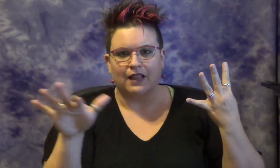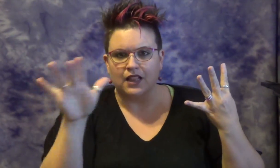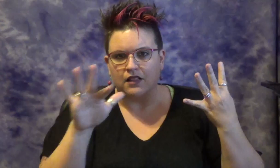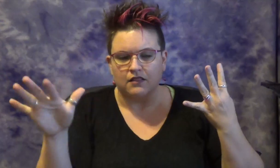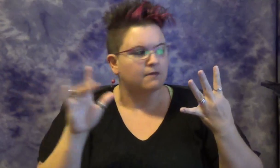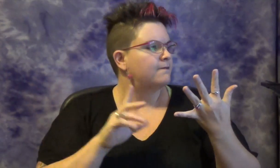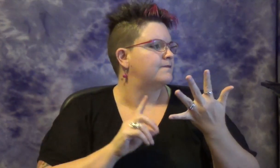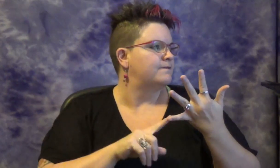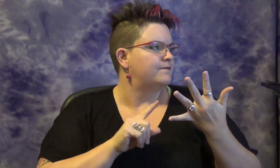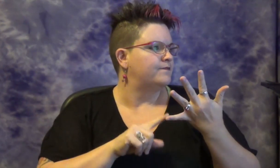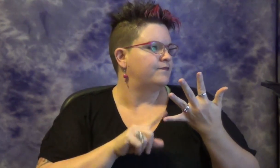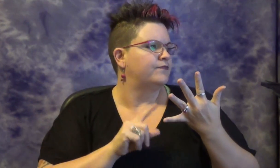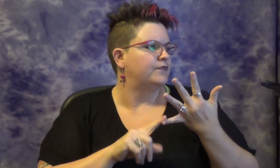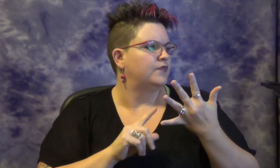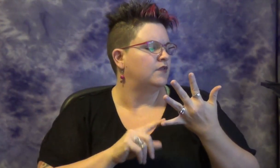It has finger spelling.